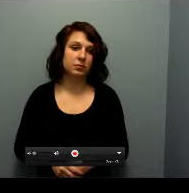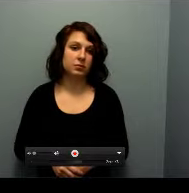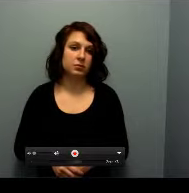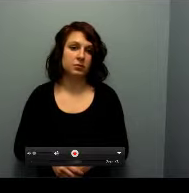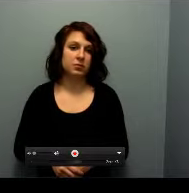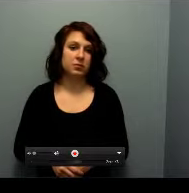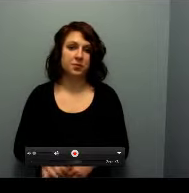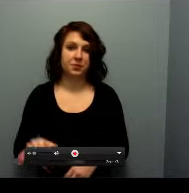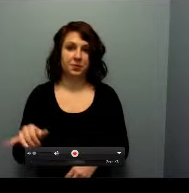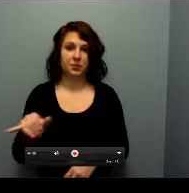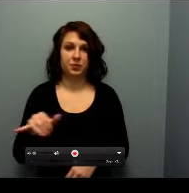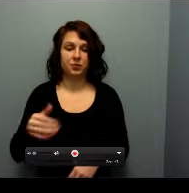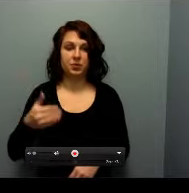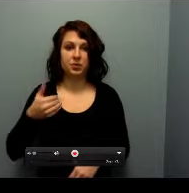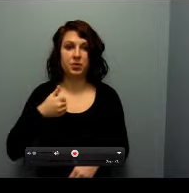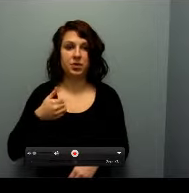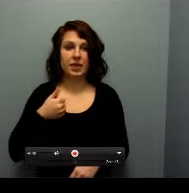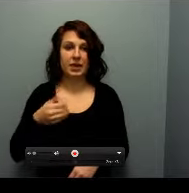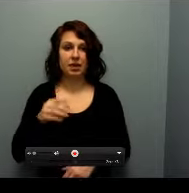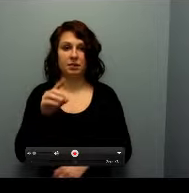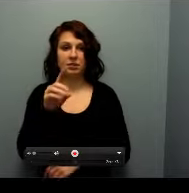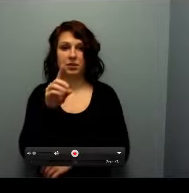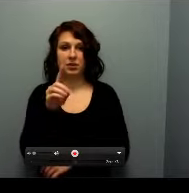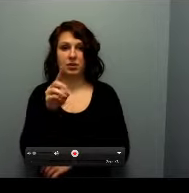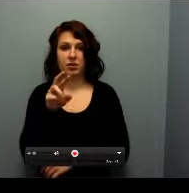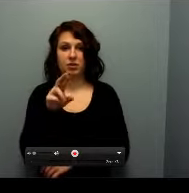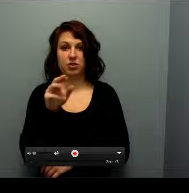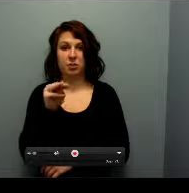We also have something called a dramatic effect.